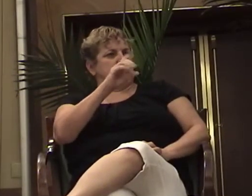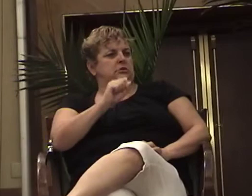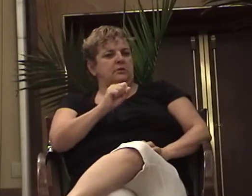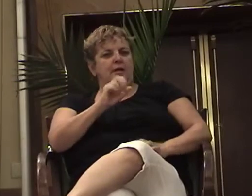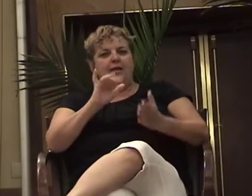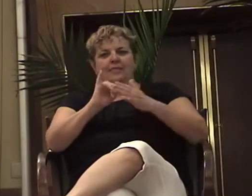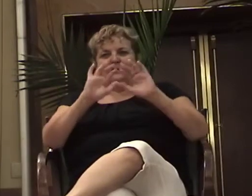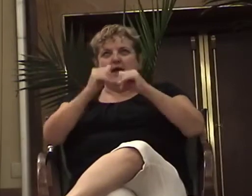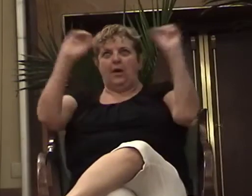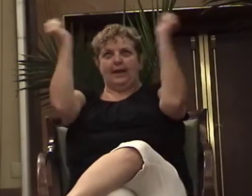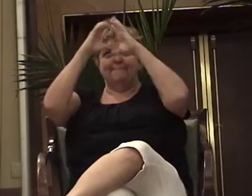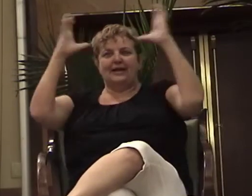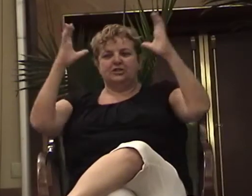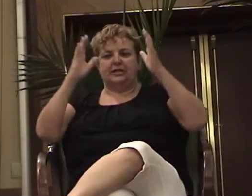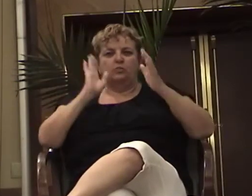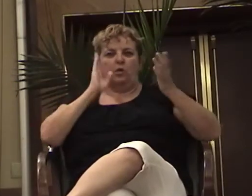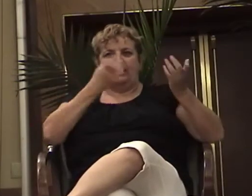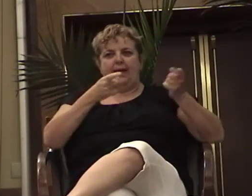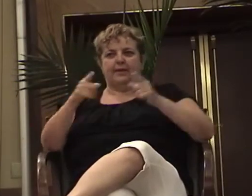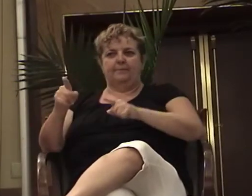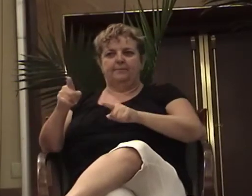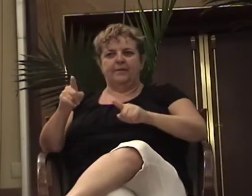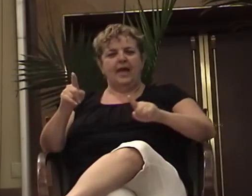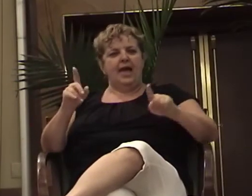recording studio. I hit my best Whitney Houston note. And